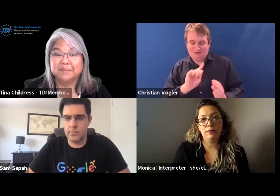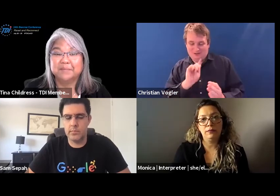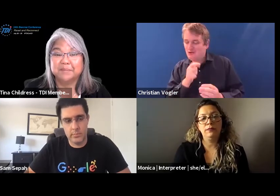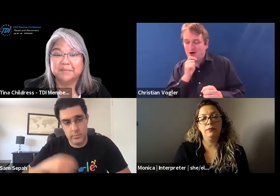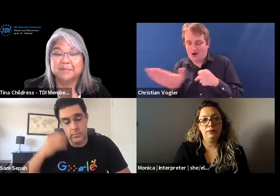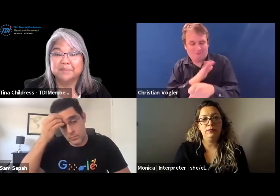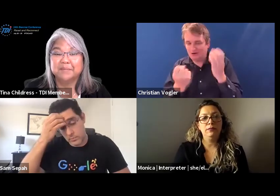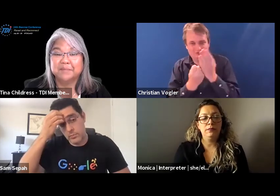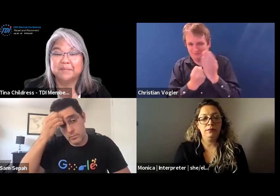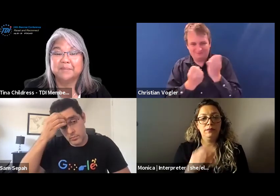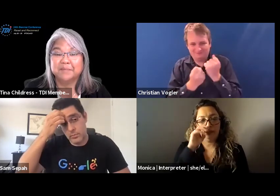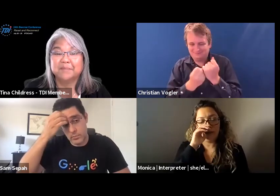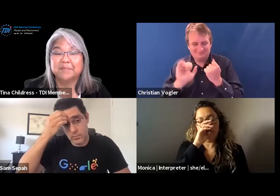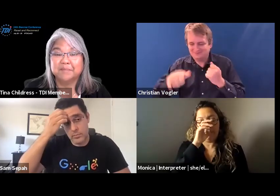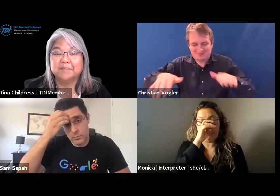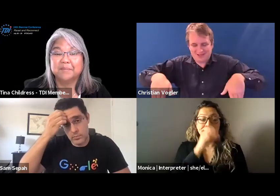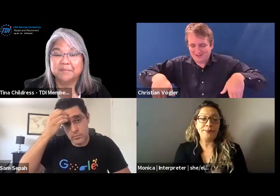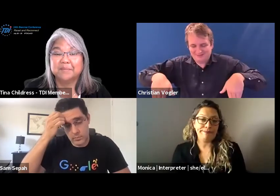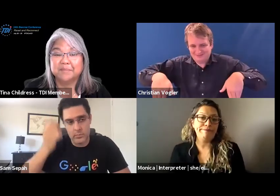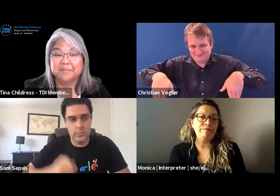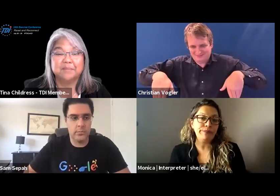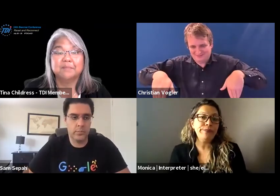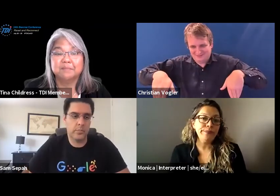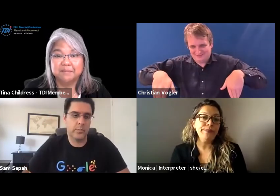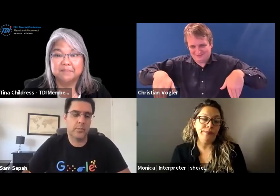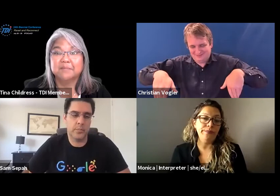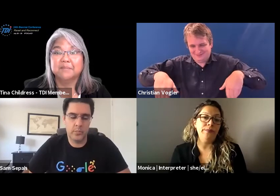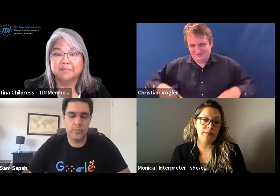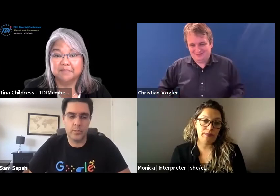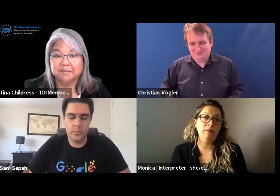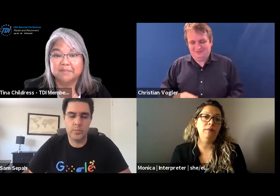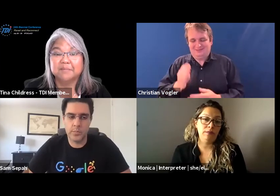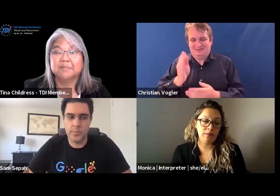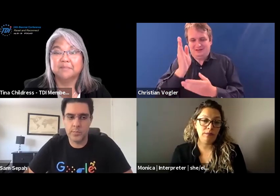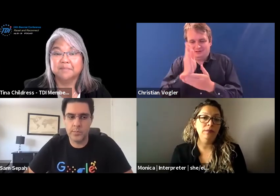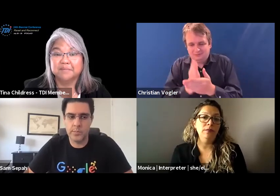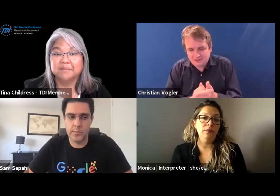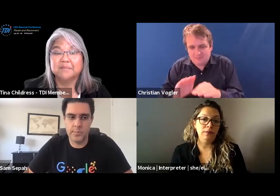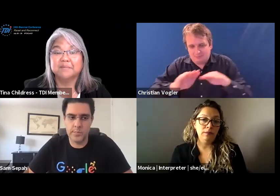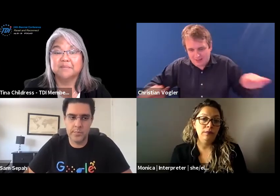So all of those platforms and technology isn't fully inclusive and supportive yet.